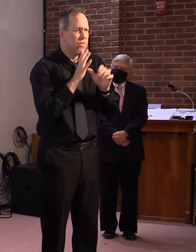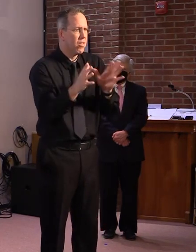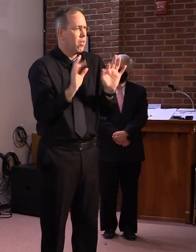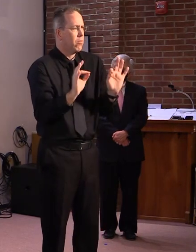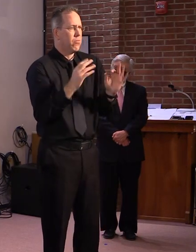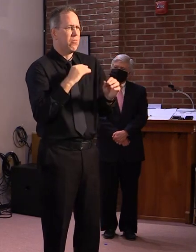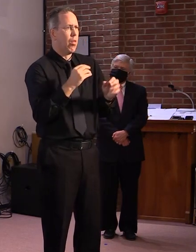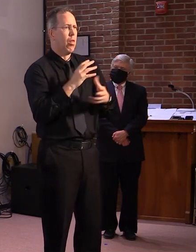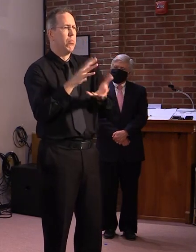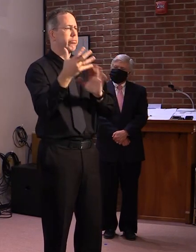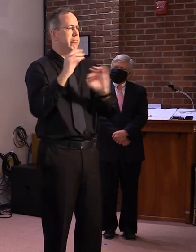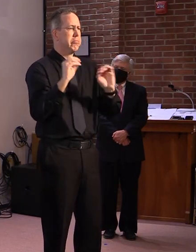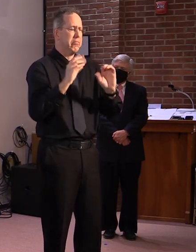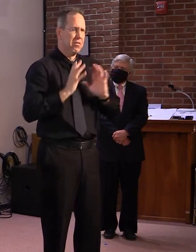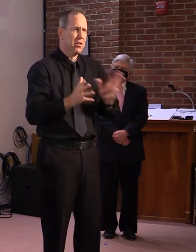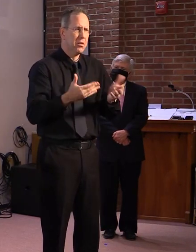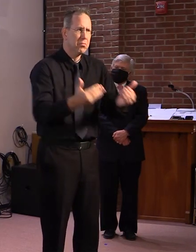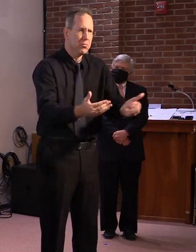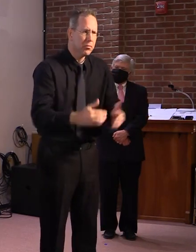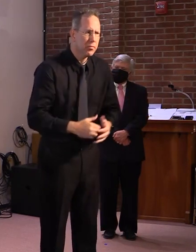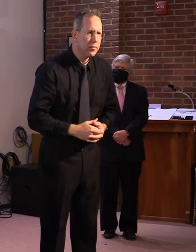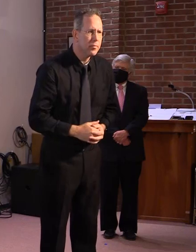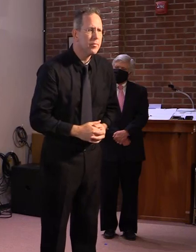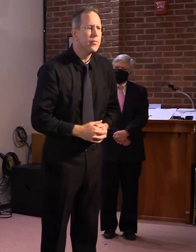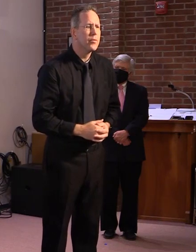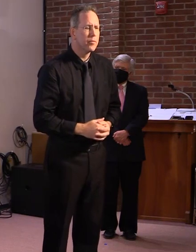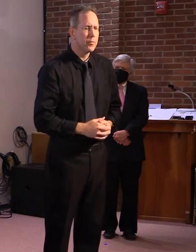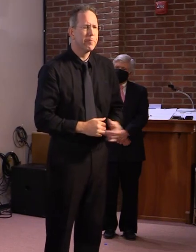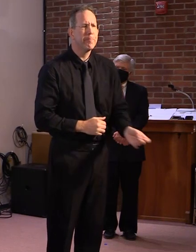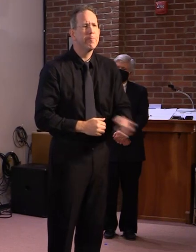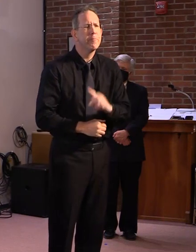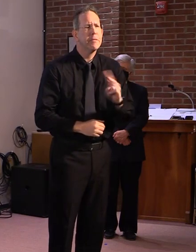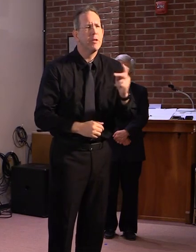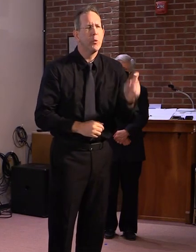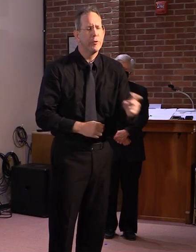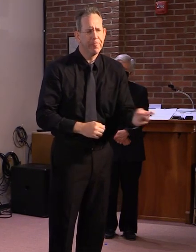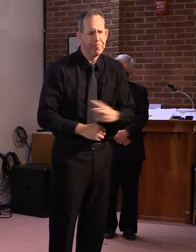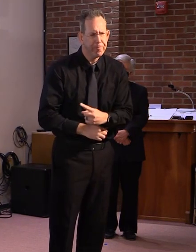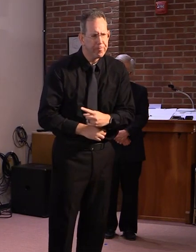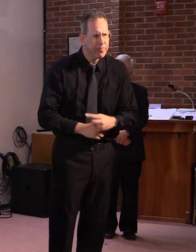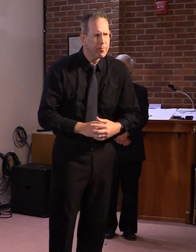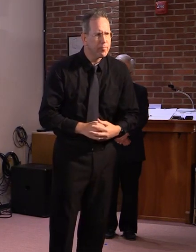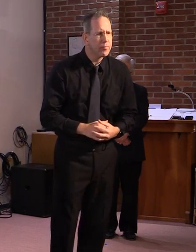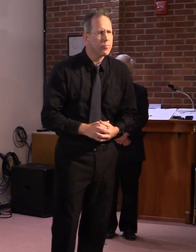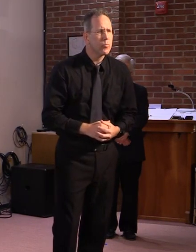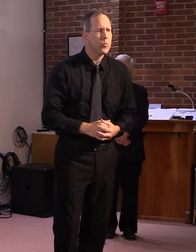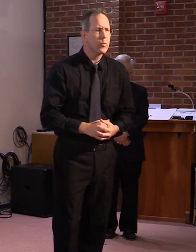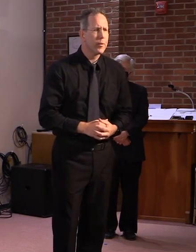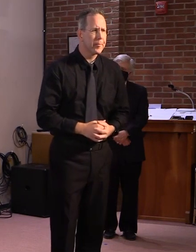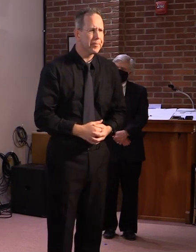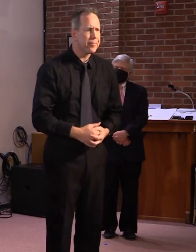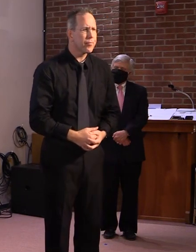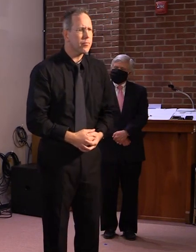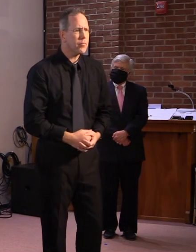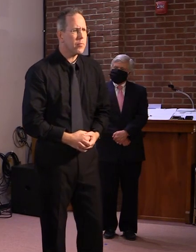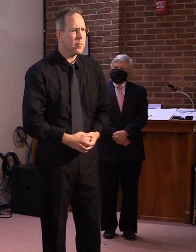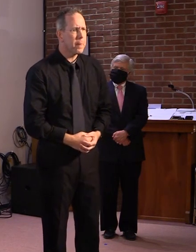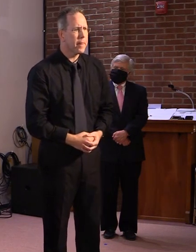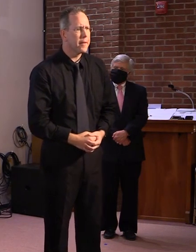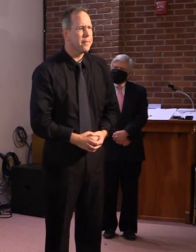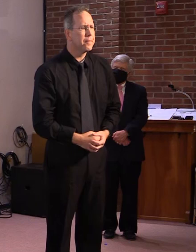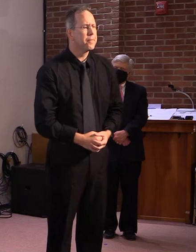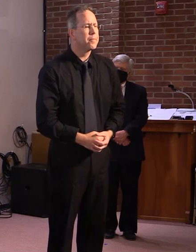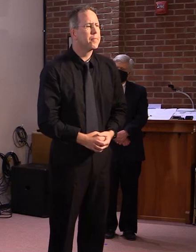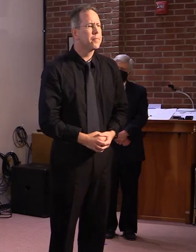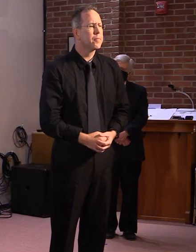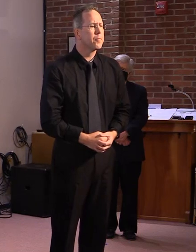Thank you. My second question, as the chief executive sworn to uphold the Vermont Constitution, do you think the Ascutney School Board